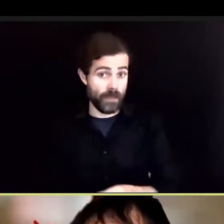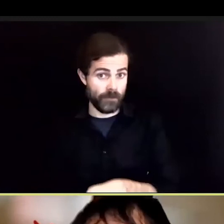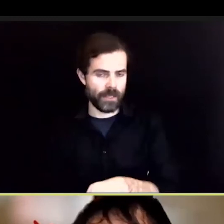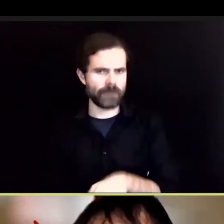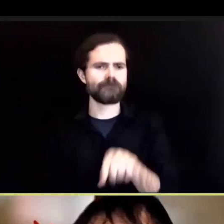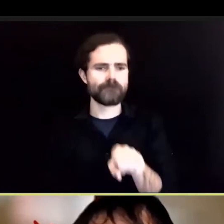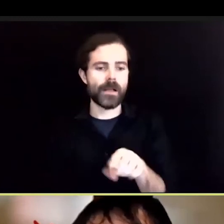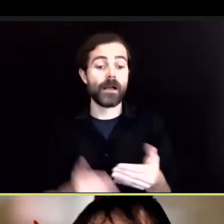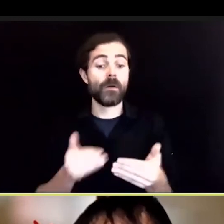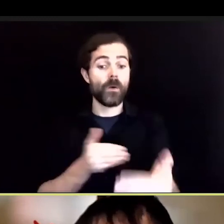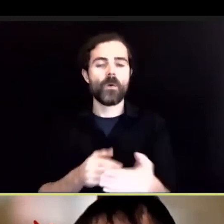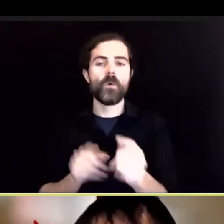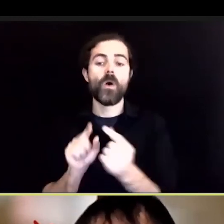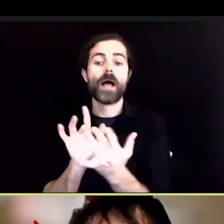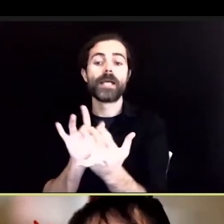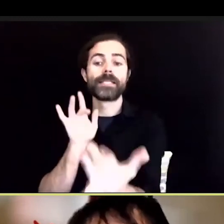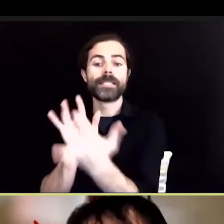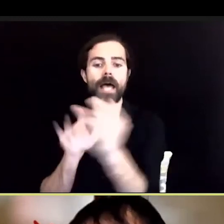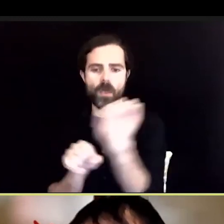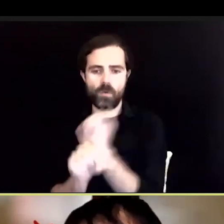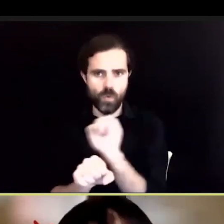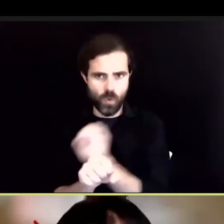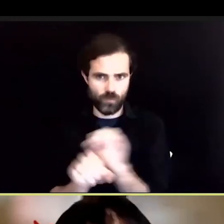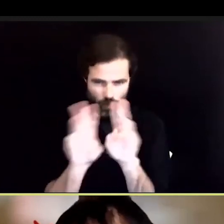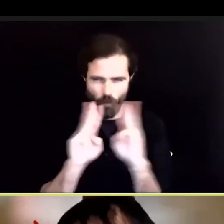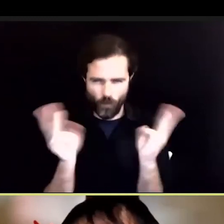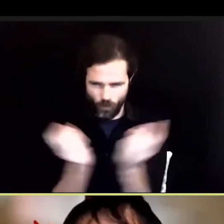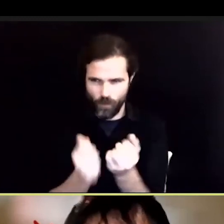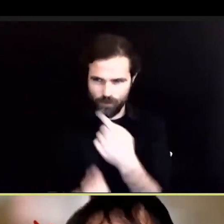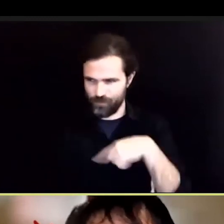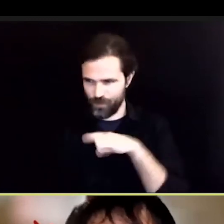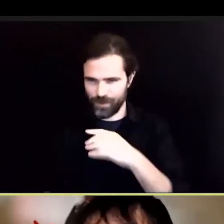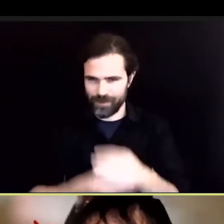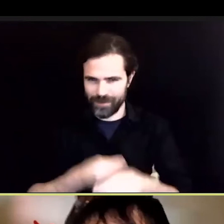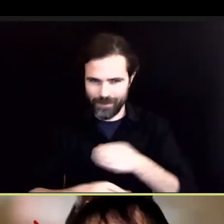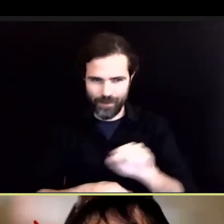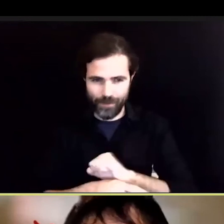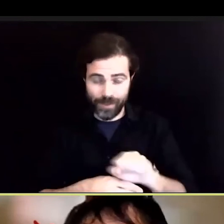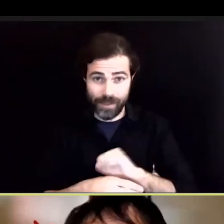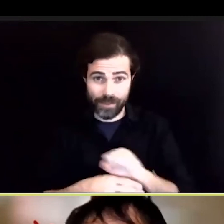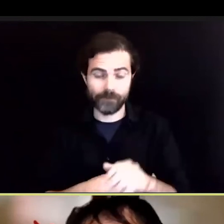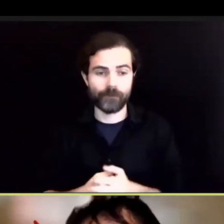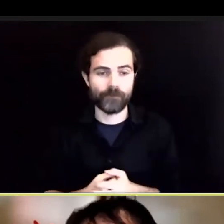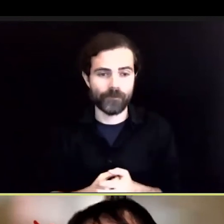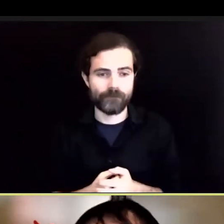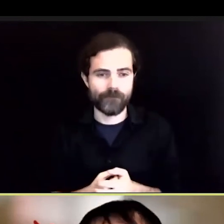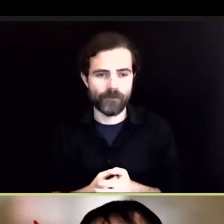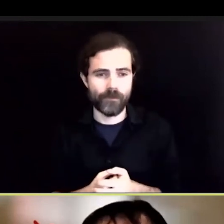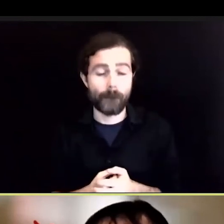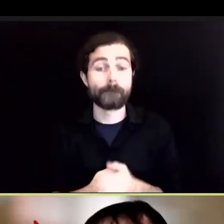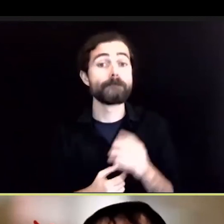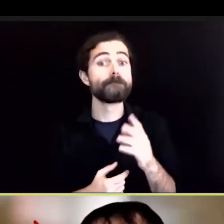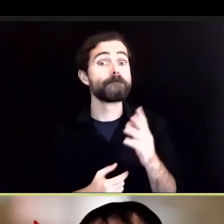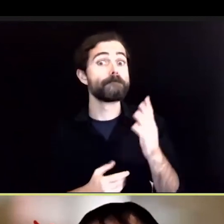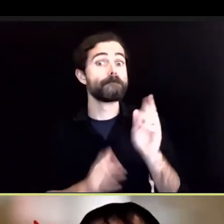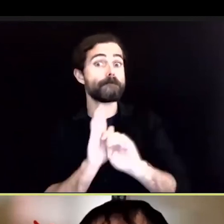and in May 18, another one on Telecare. Additionally, in June, we will have an exciting